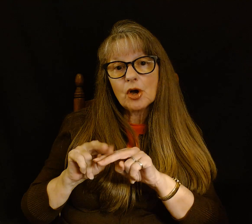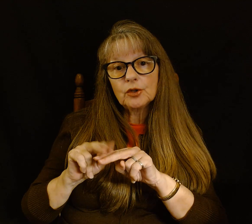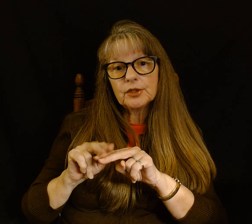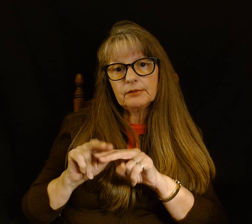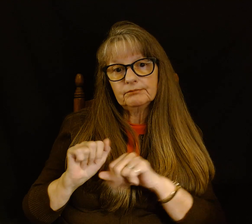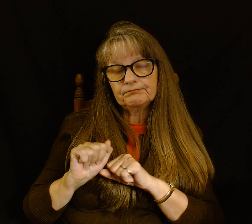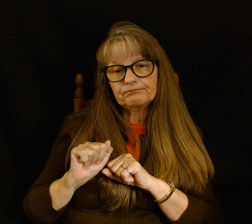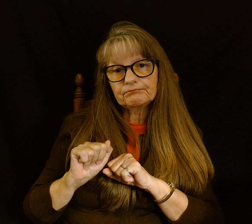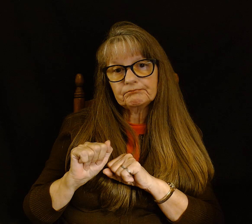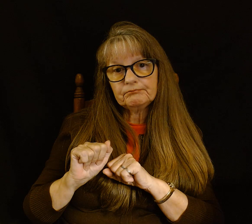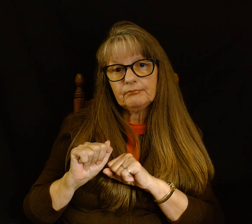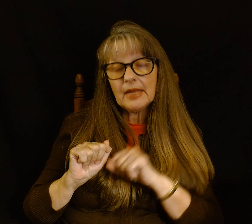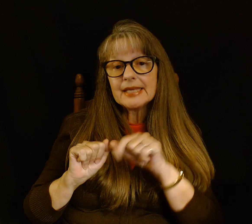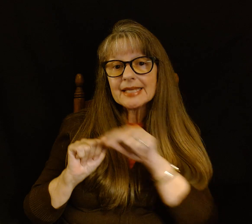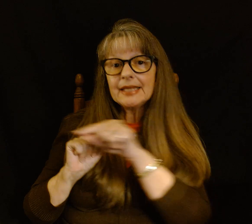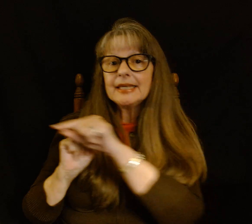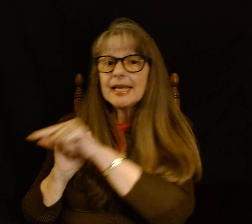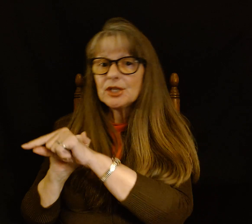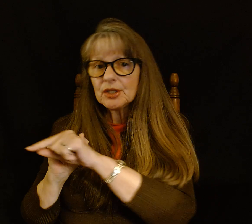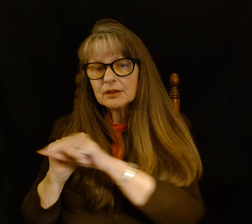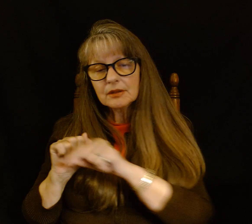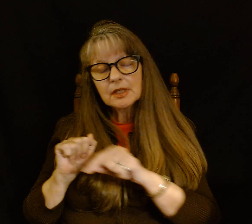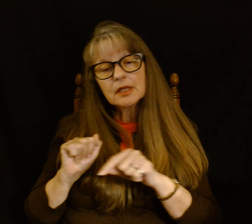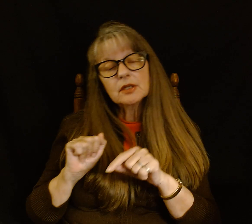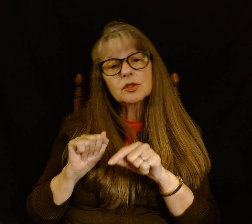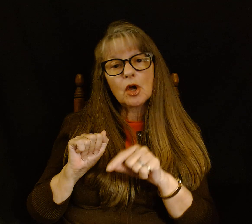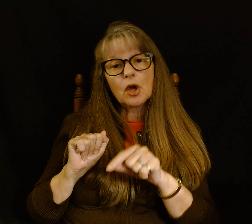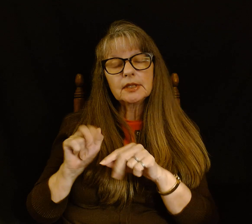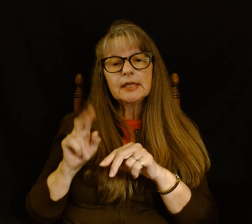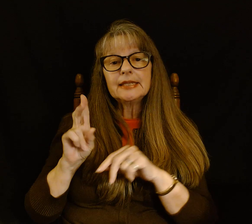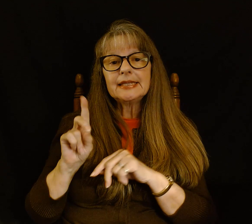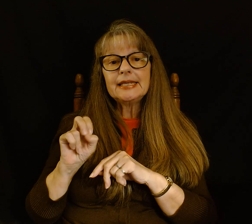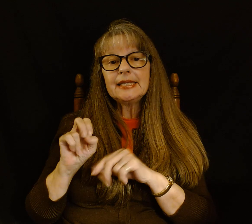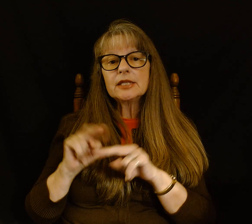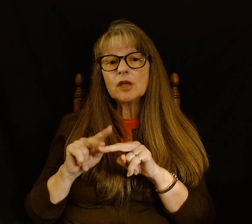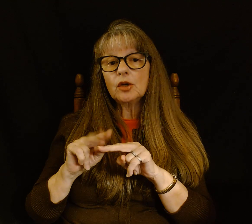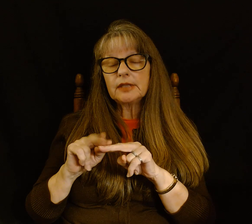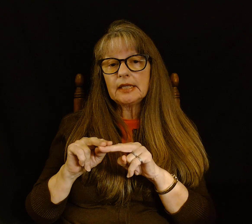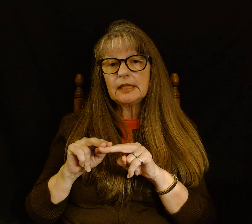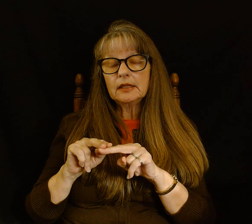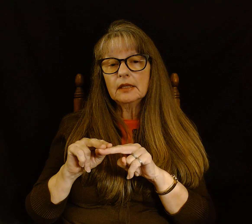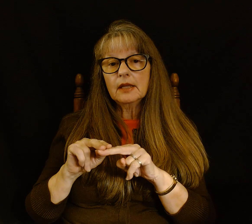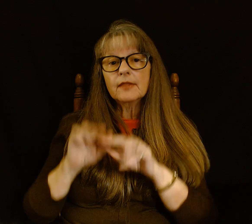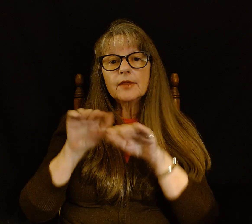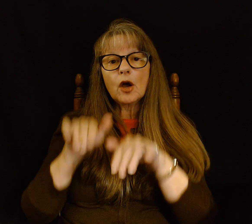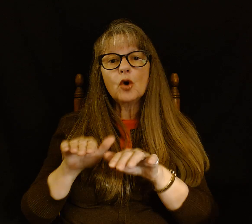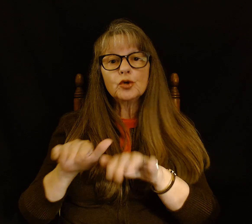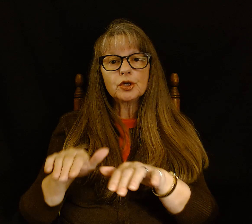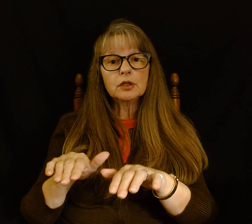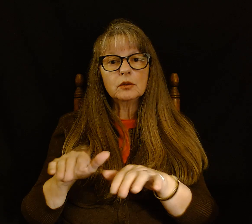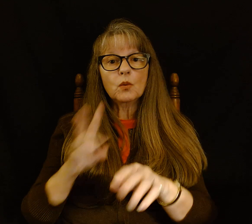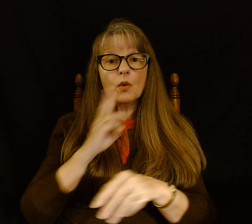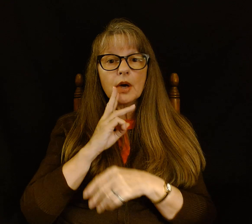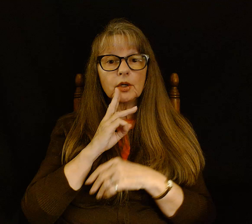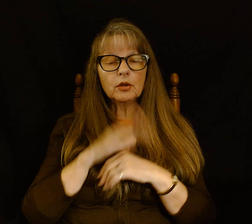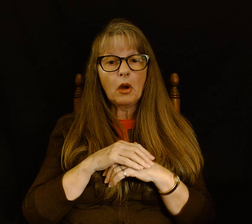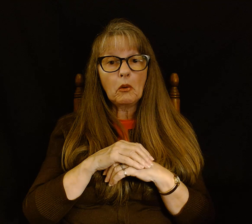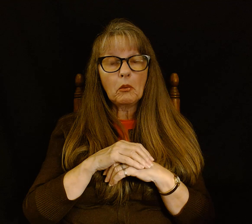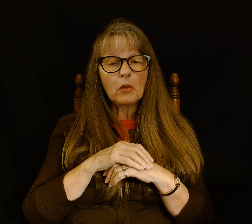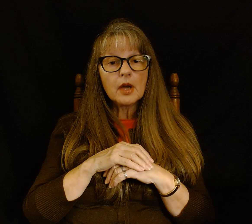desalting, salination, salt, desalting, the ocean water.